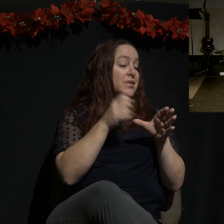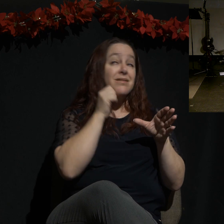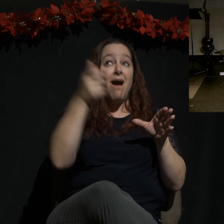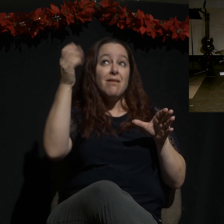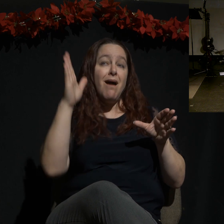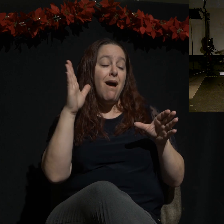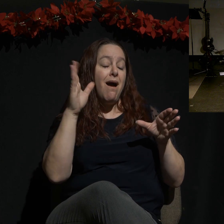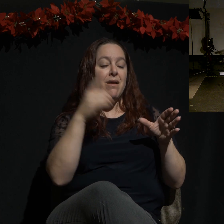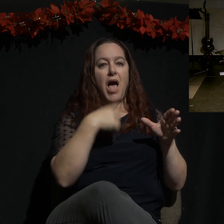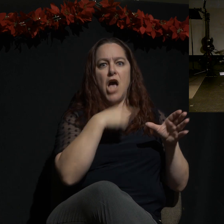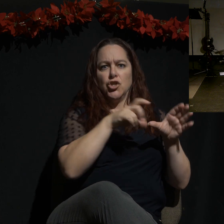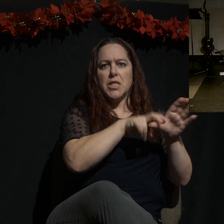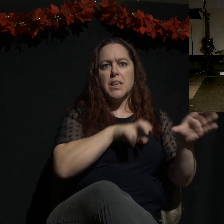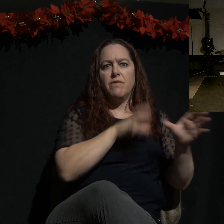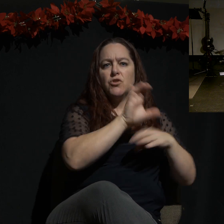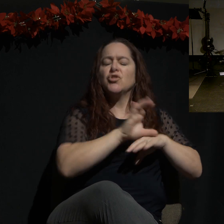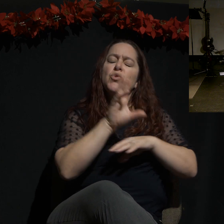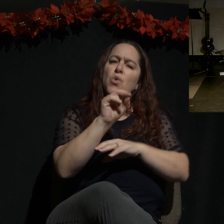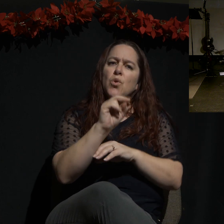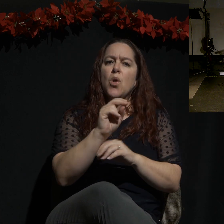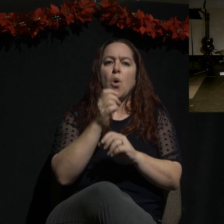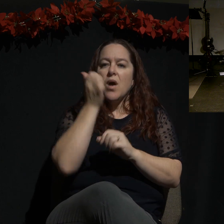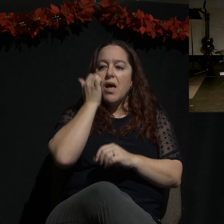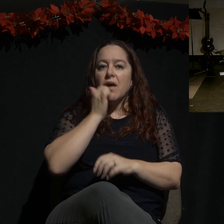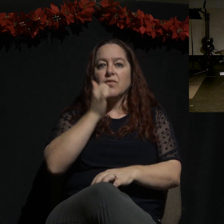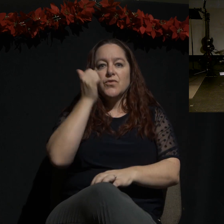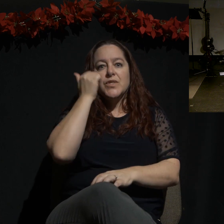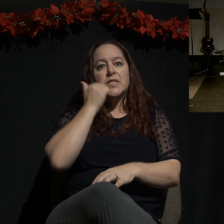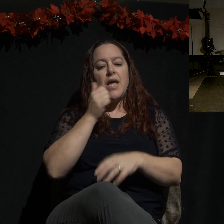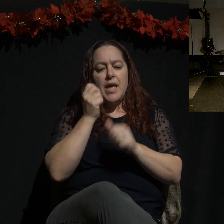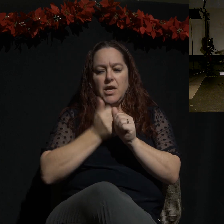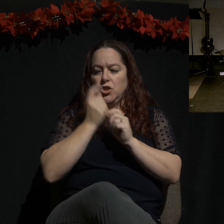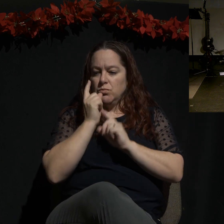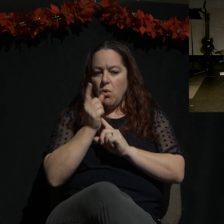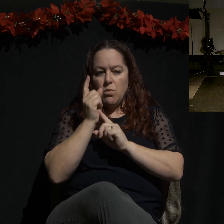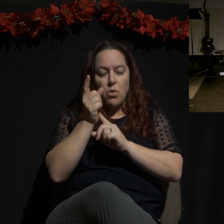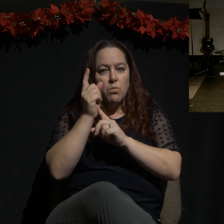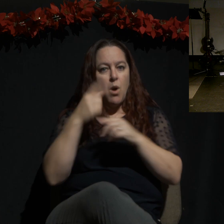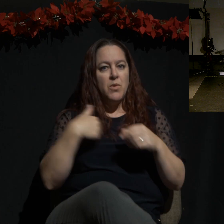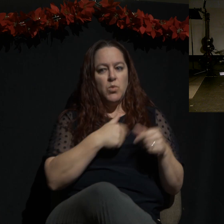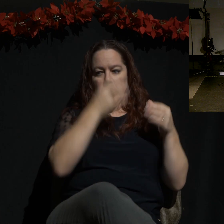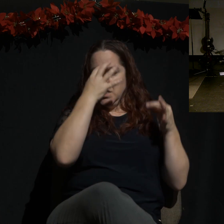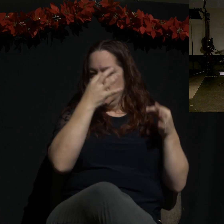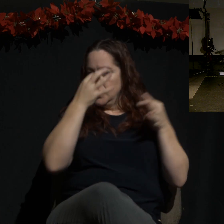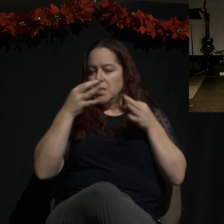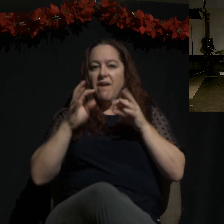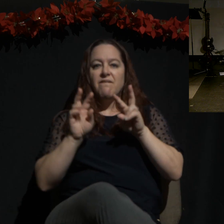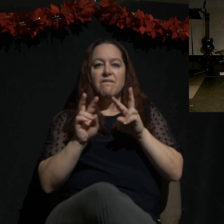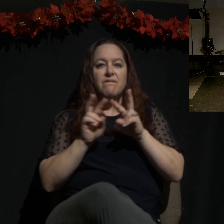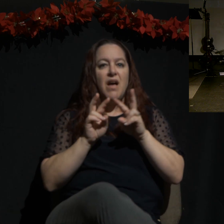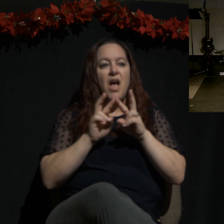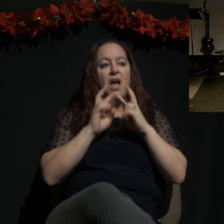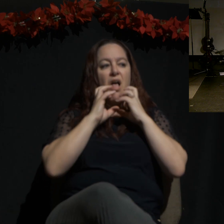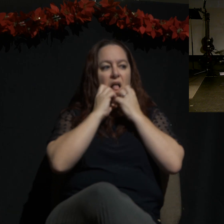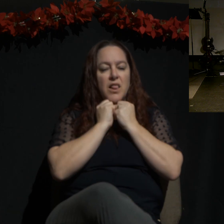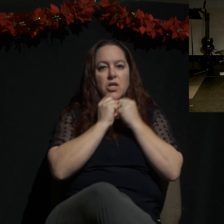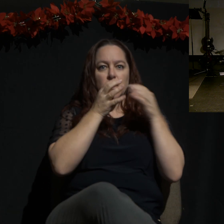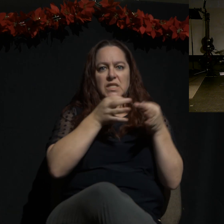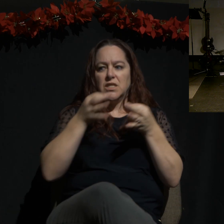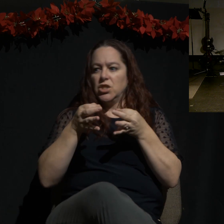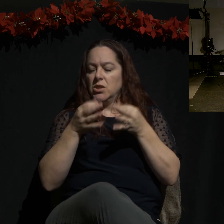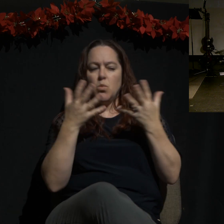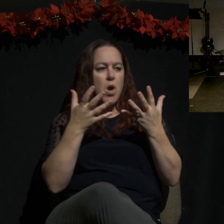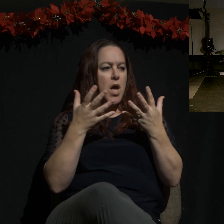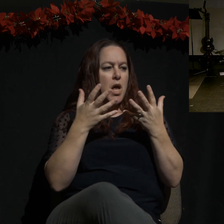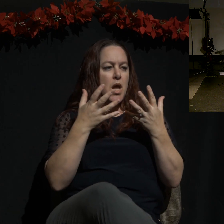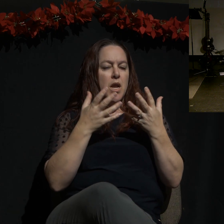church. It is every single day, every single moment that we are making value decisions about what